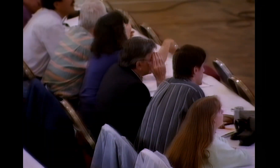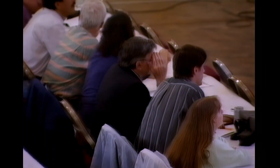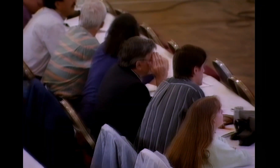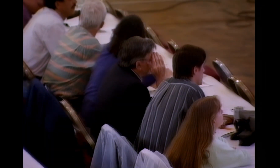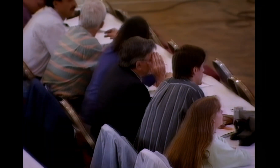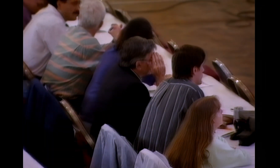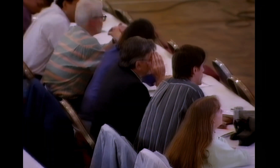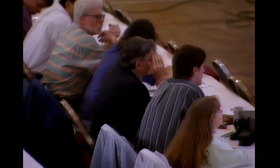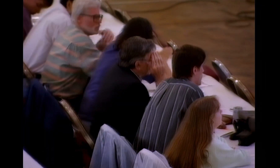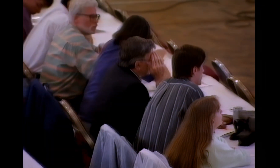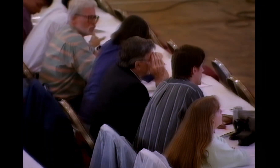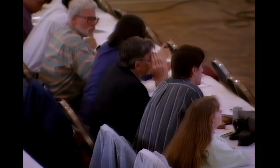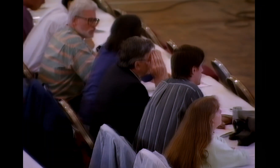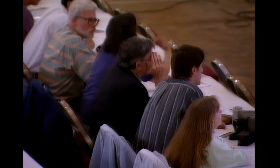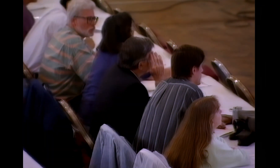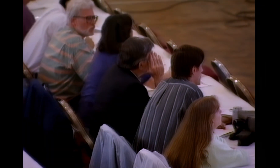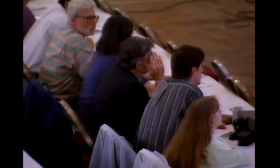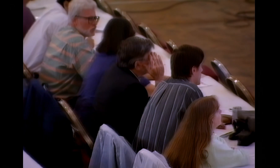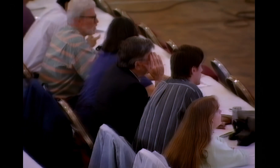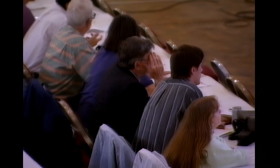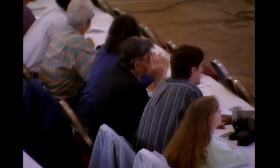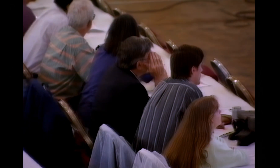But it should be standard throughout Europe.